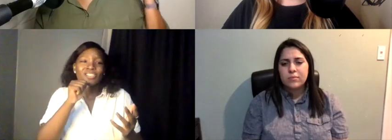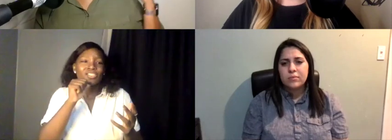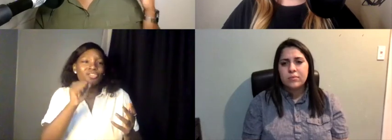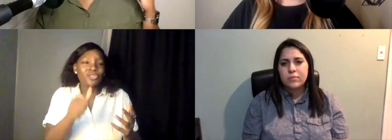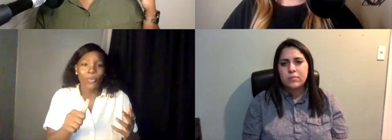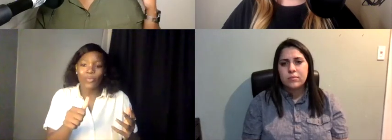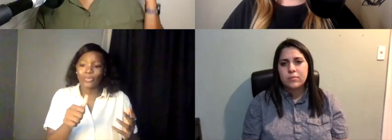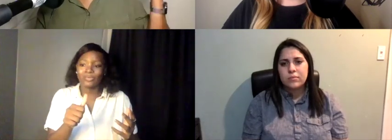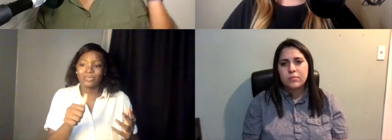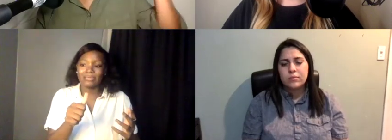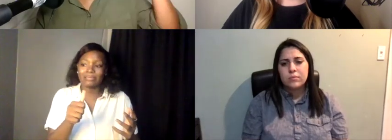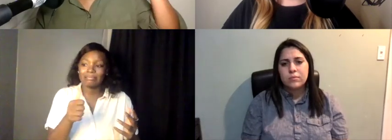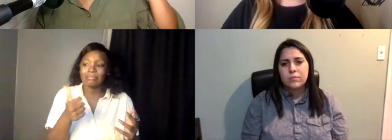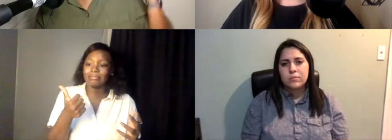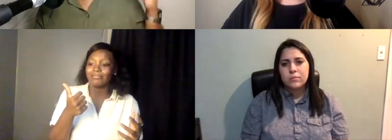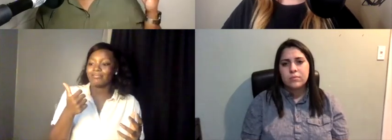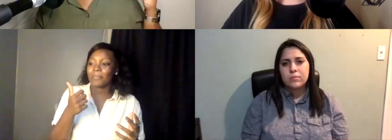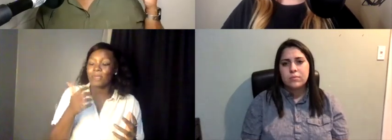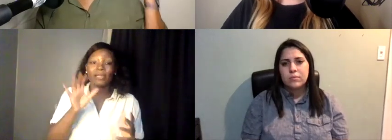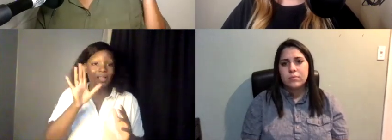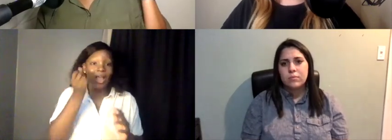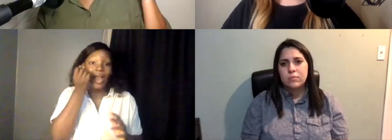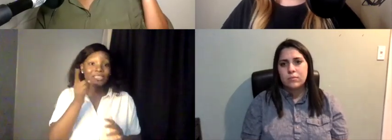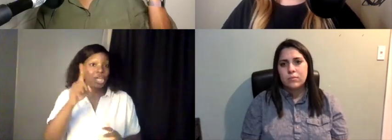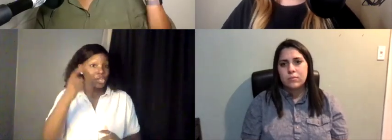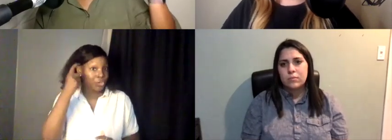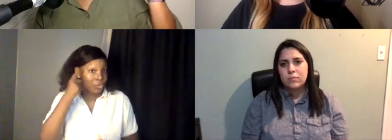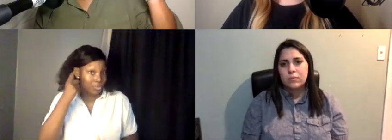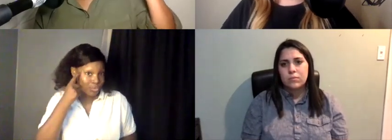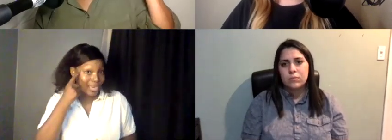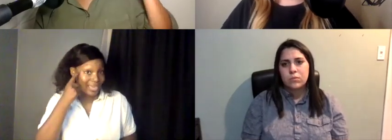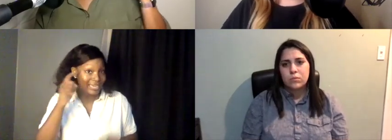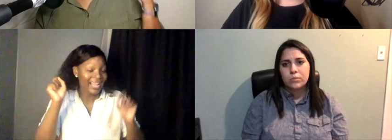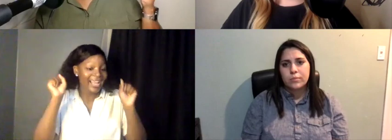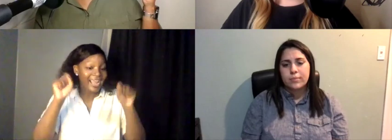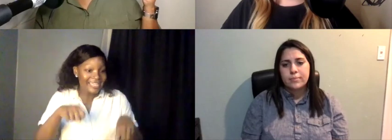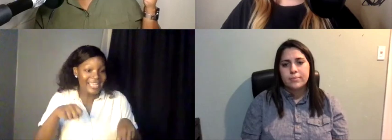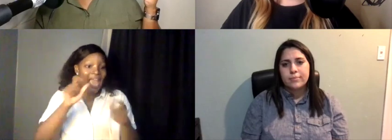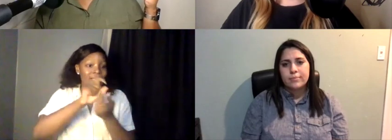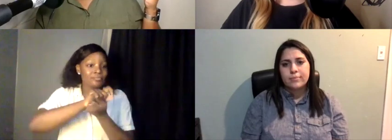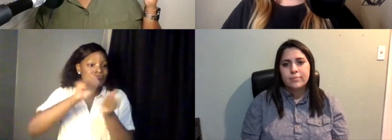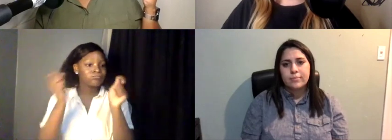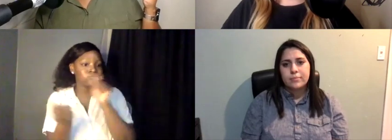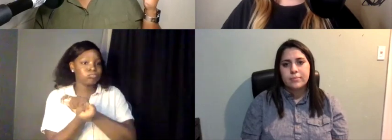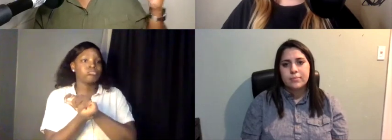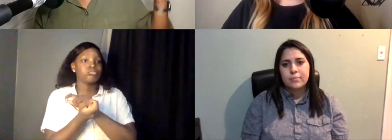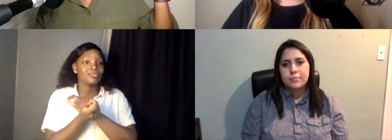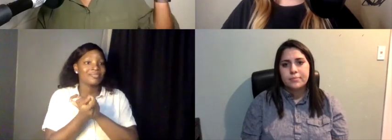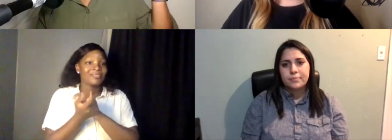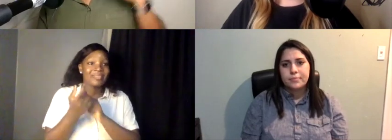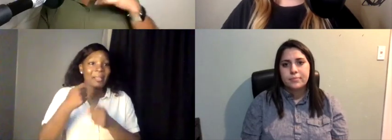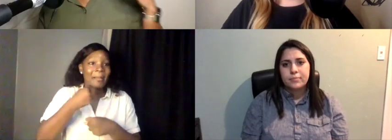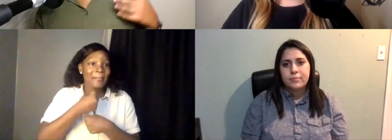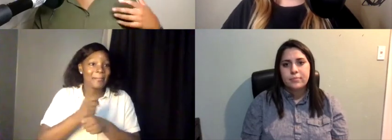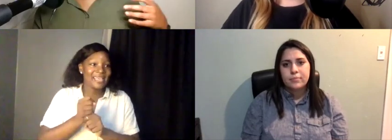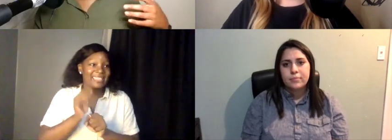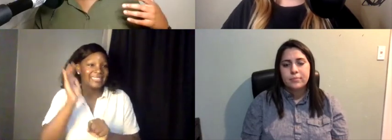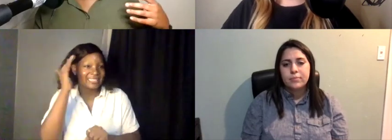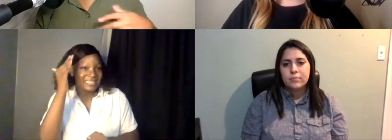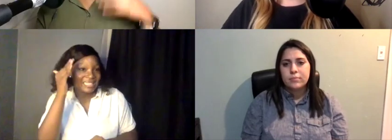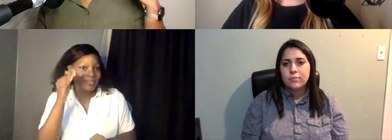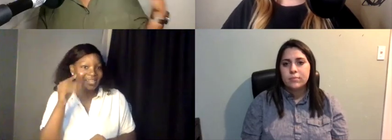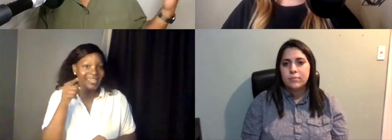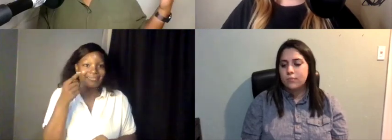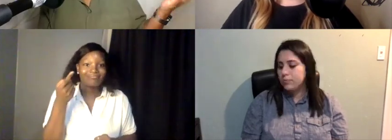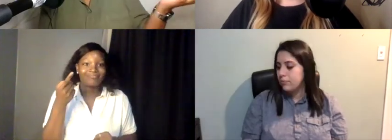our own brain psyching ourselves out of things and being negative to our own selves. You know what I mean? Yeah. Like if you, and I'm not saying I'm perfect